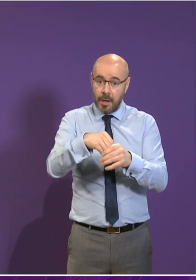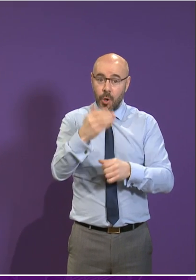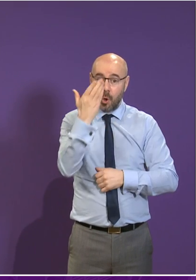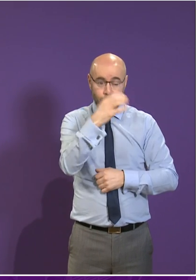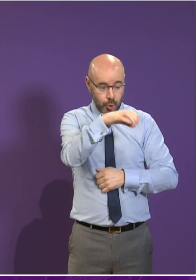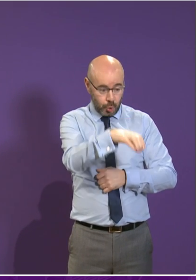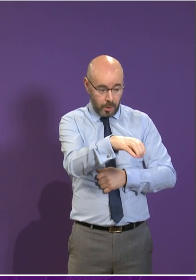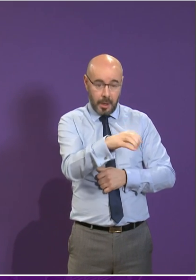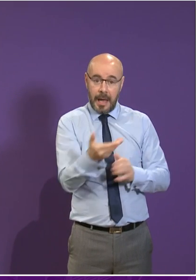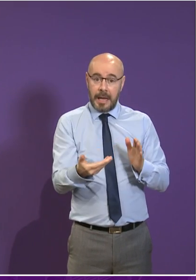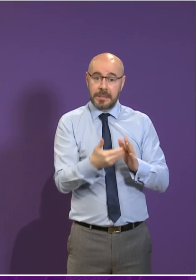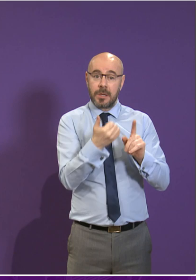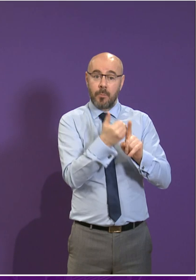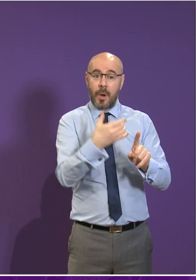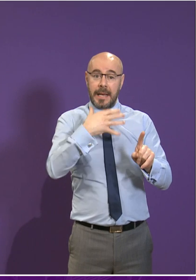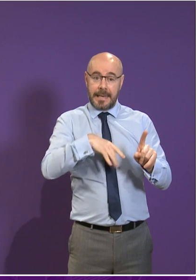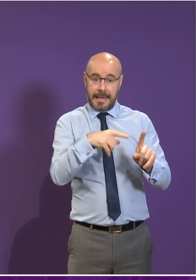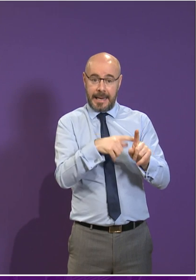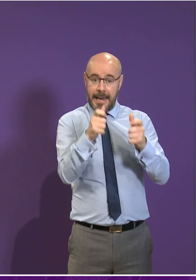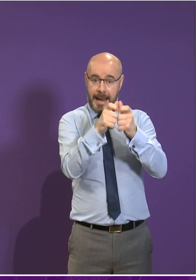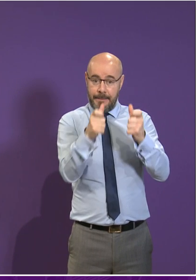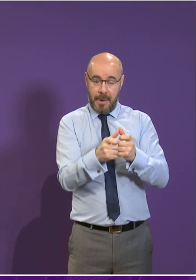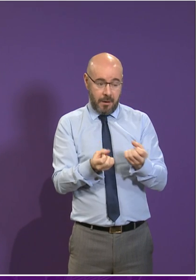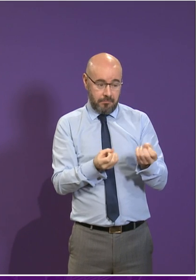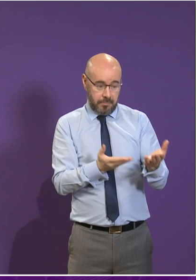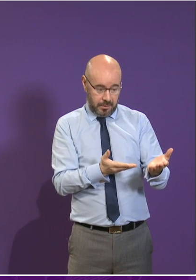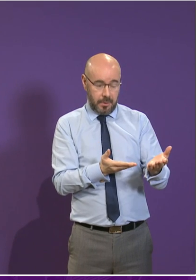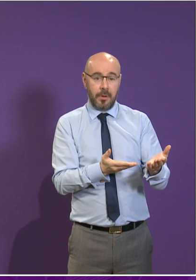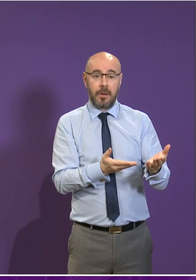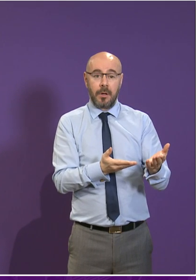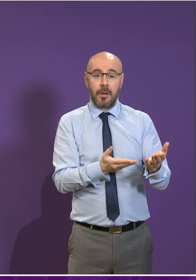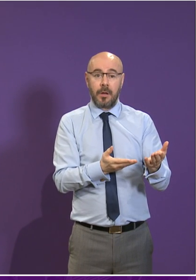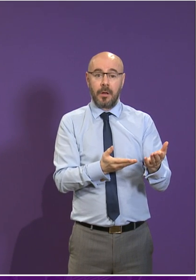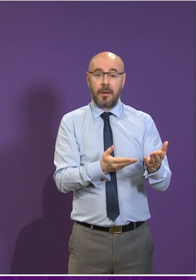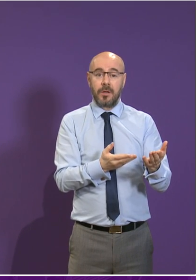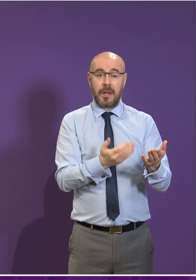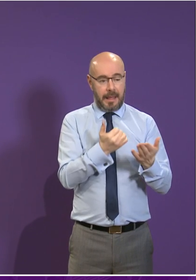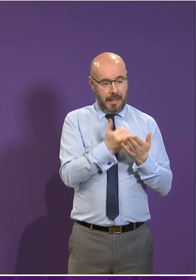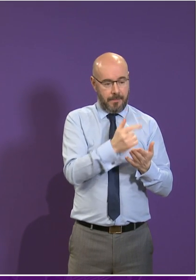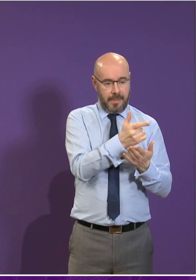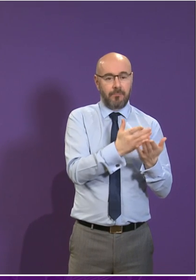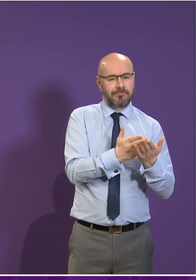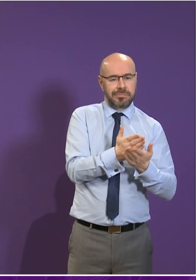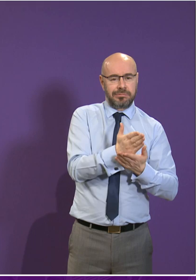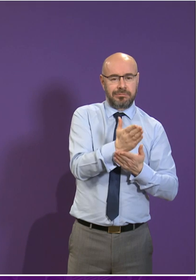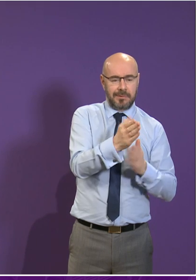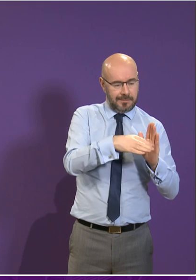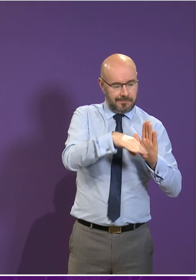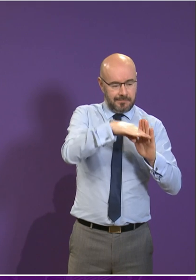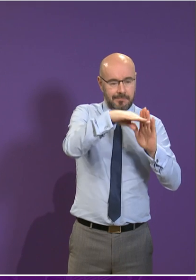has additional support needs and has a package in place of support that they need to get them through the